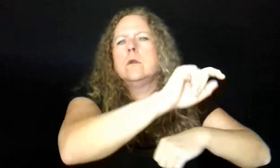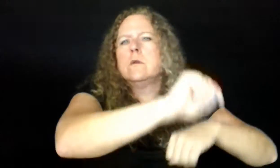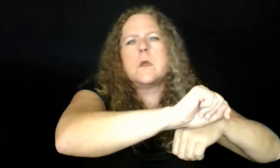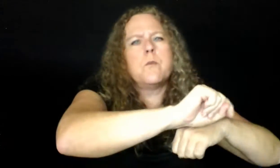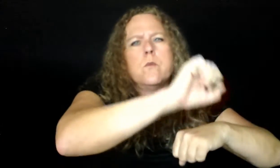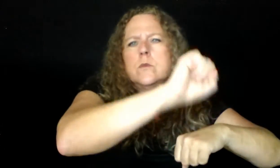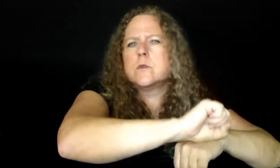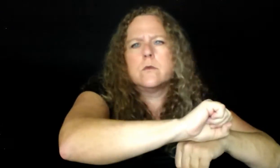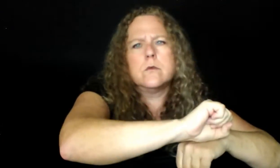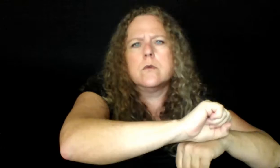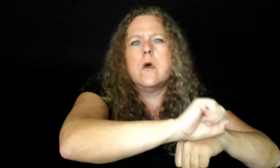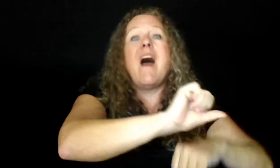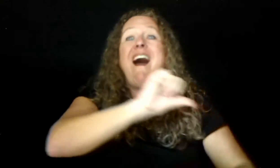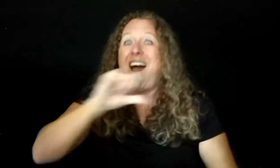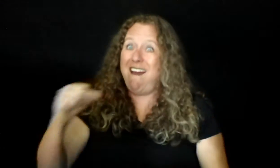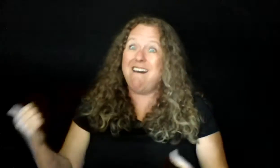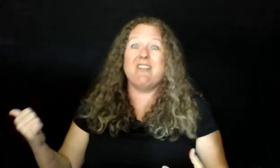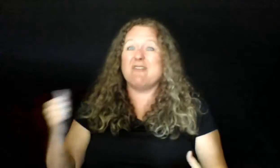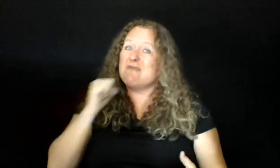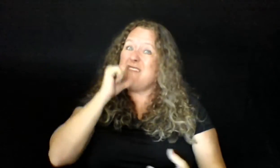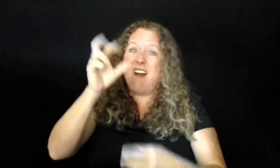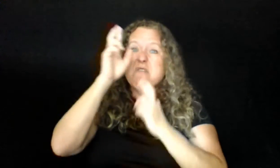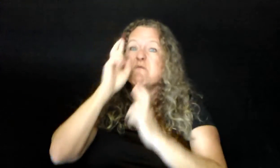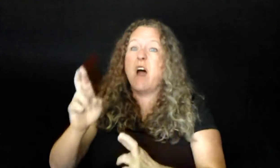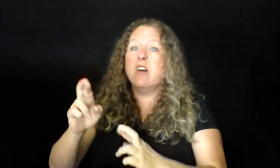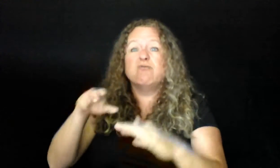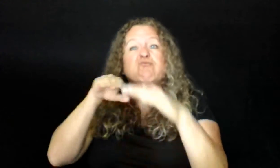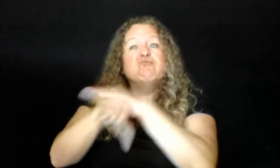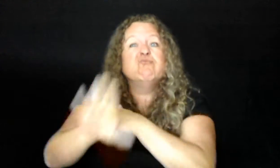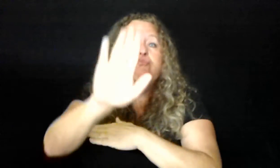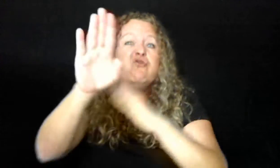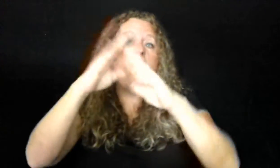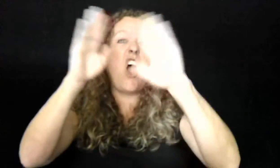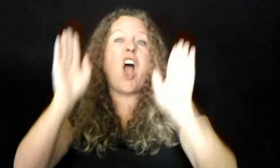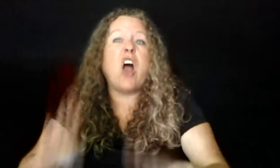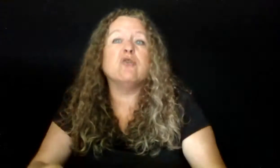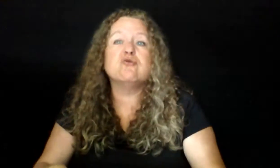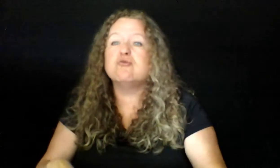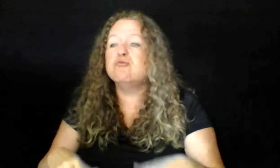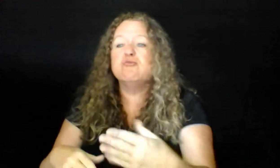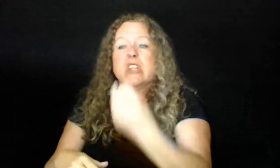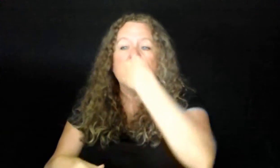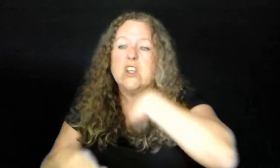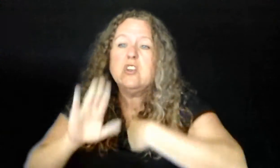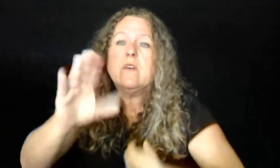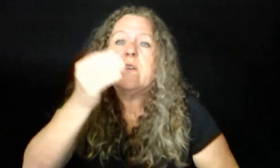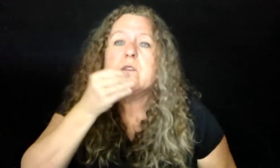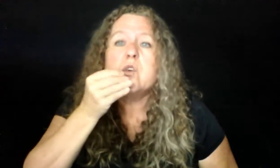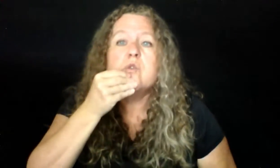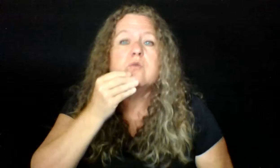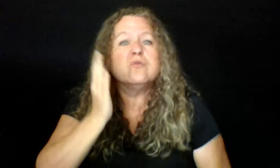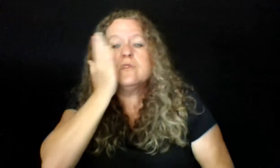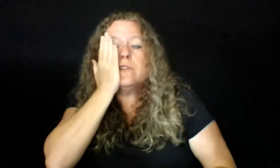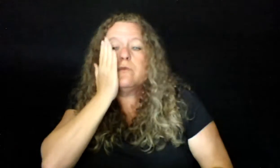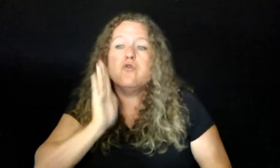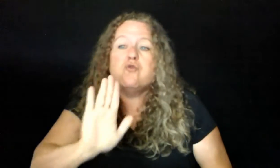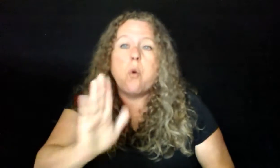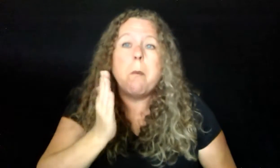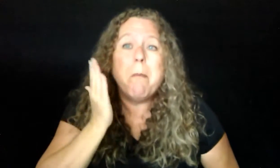beat down your door and eat your food. They'd sleep in your bed and kick you under the ground. But they did respect the religious spaces. And by the way, this is not an